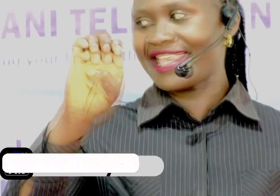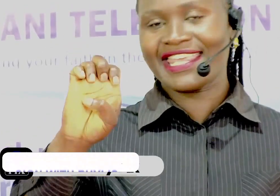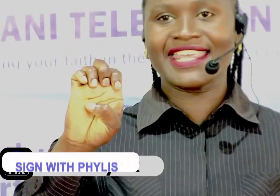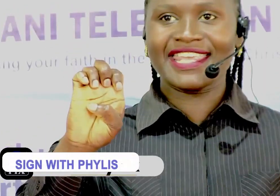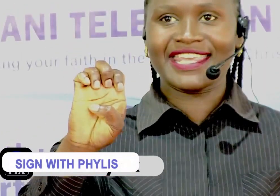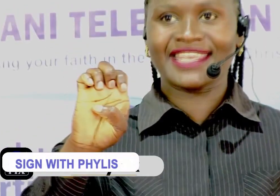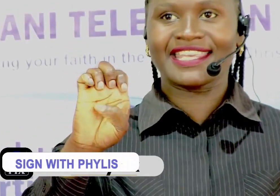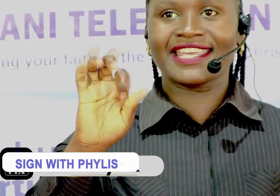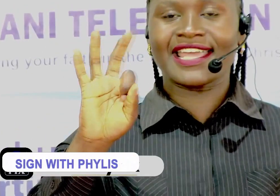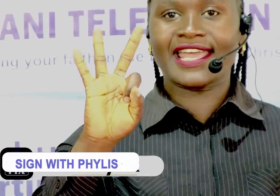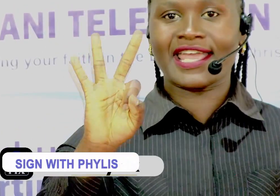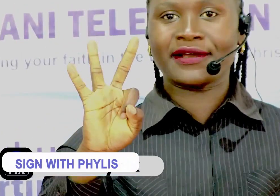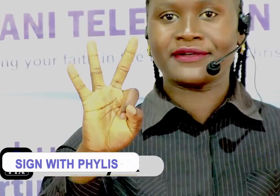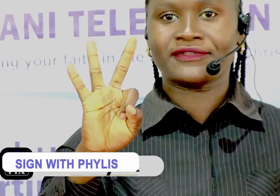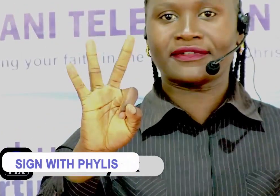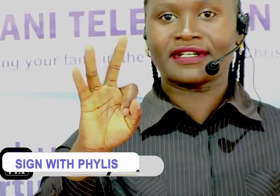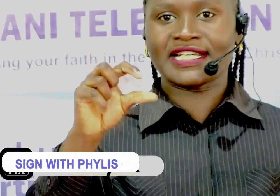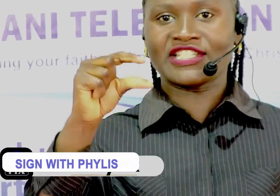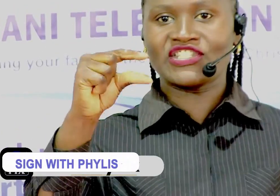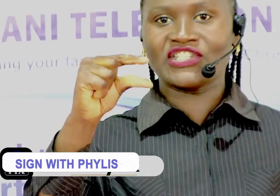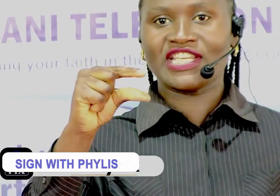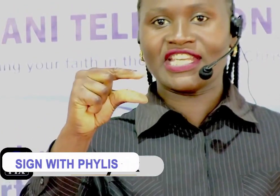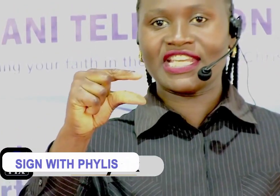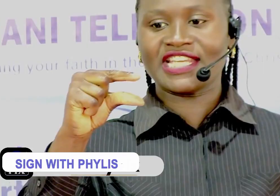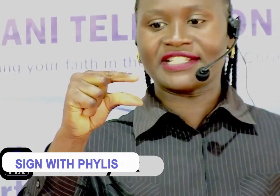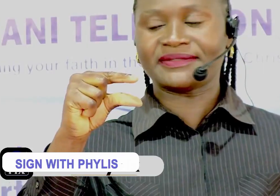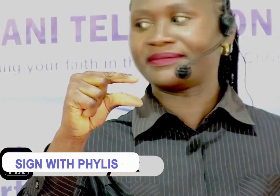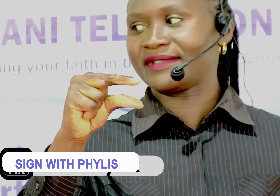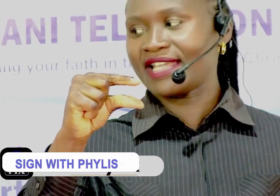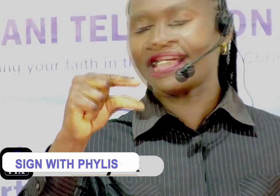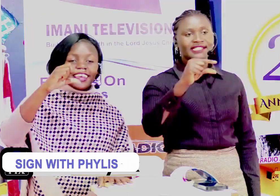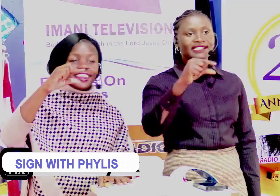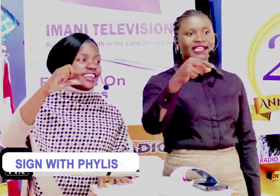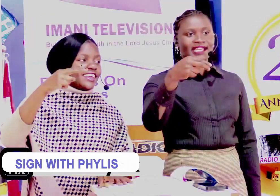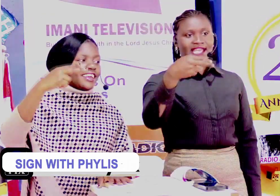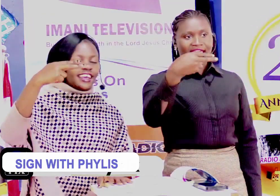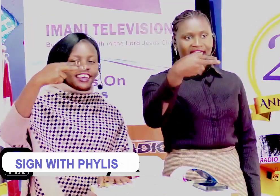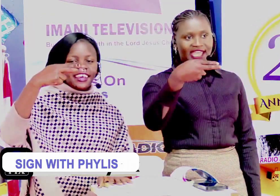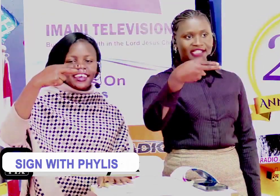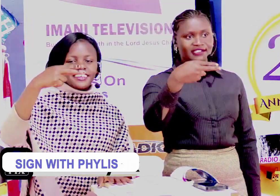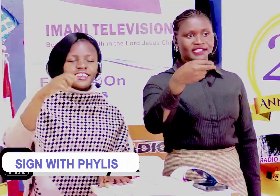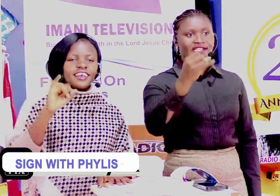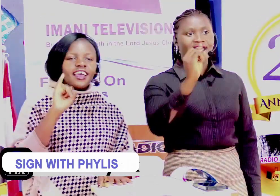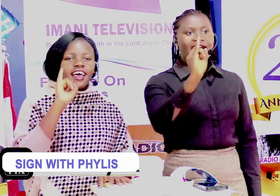E. F. G. Oh, G. Yes. Then H.